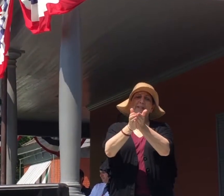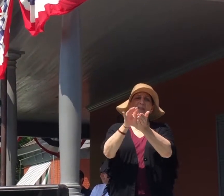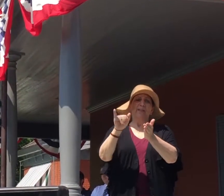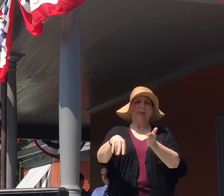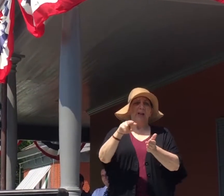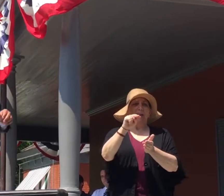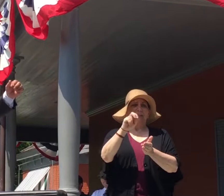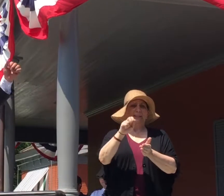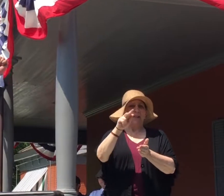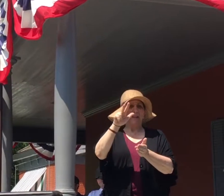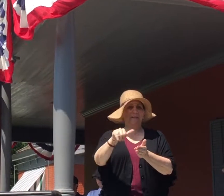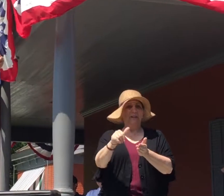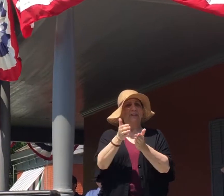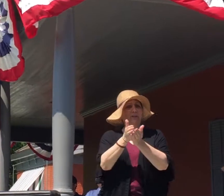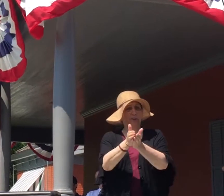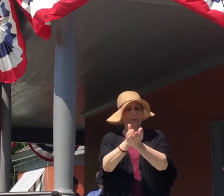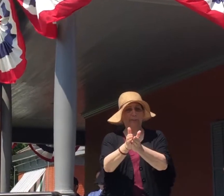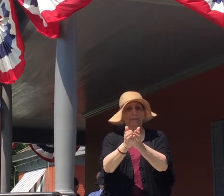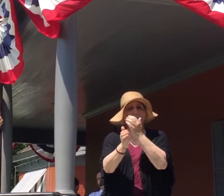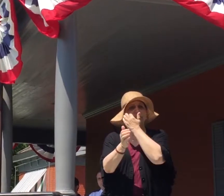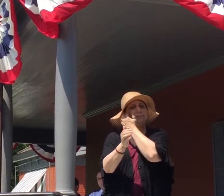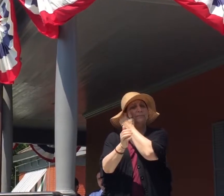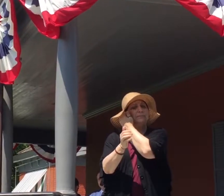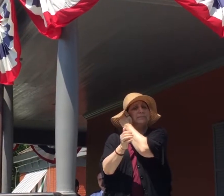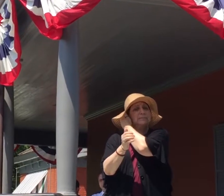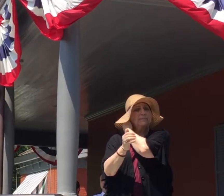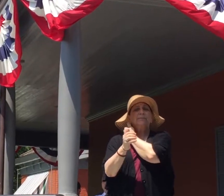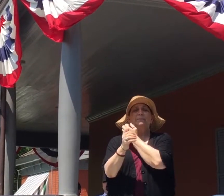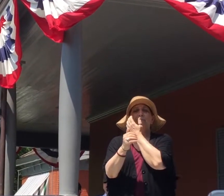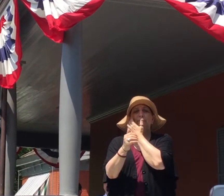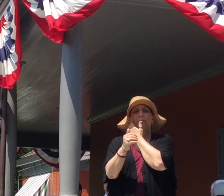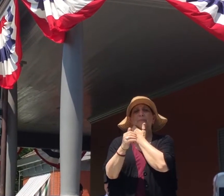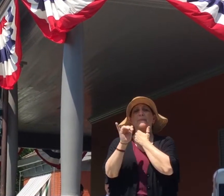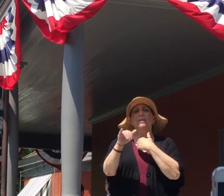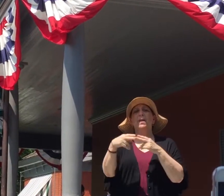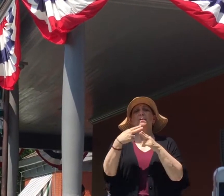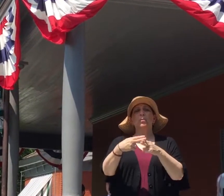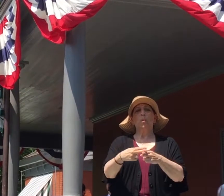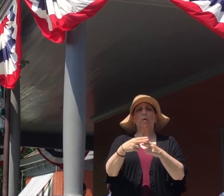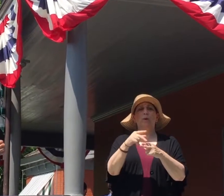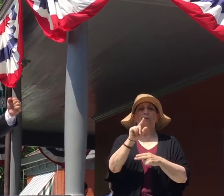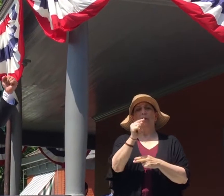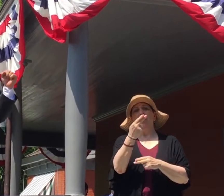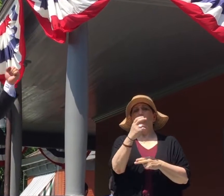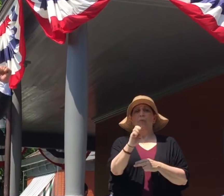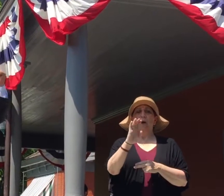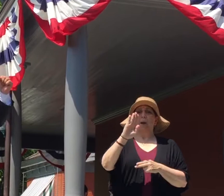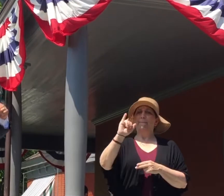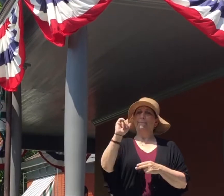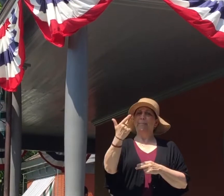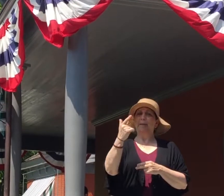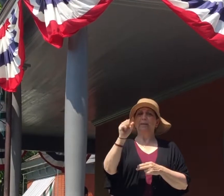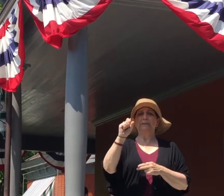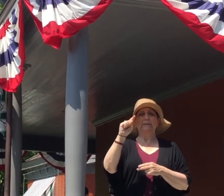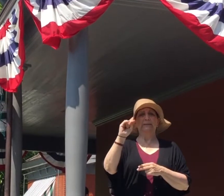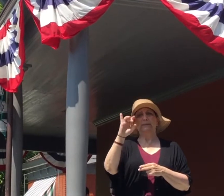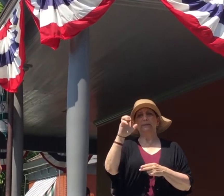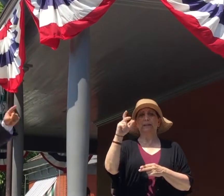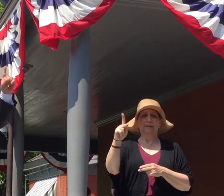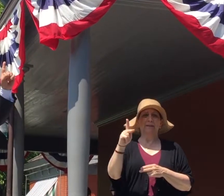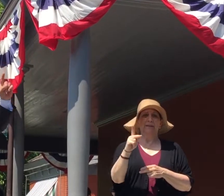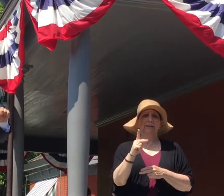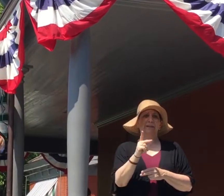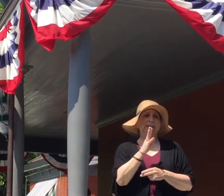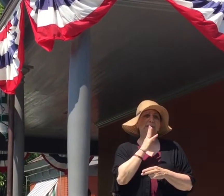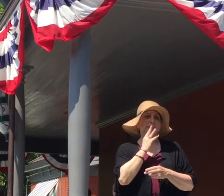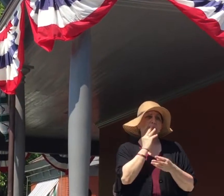Navy calls that great nuclear aircraft carrier the Big Stick, as in the old African proverb I was wont to quote, "Speak softly and carry